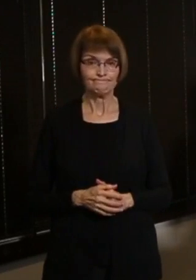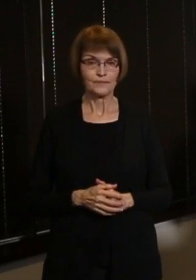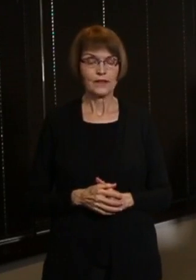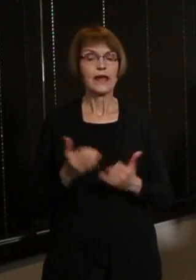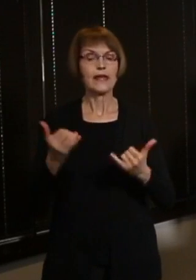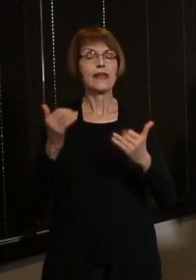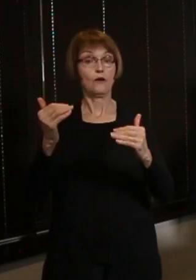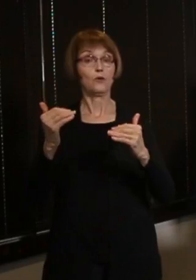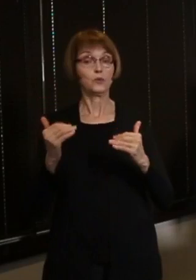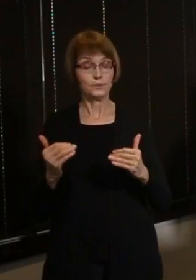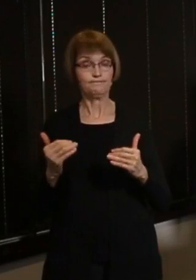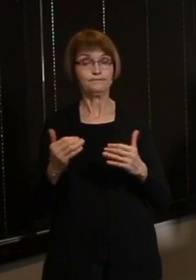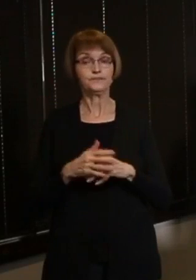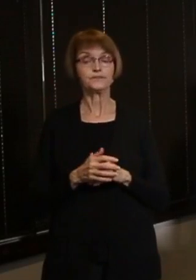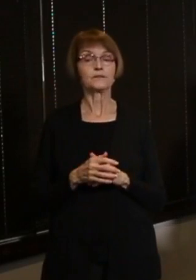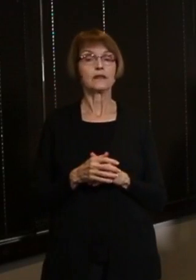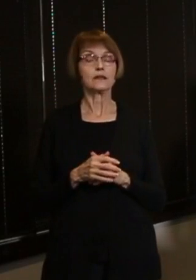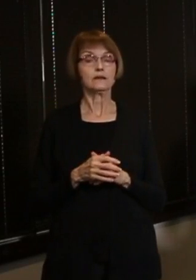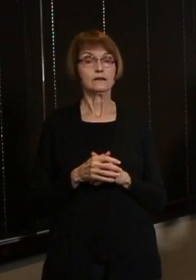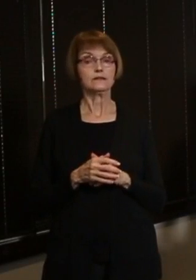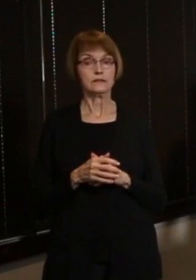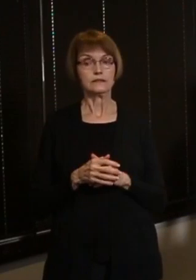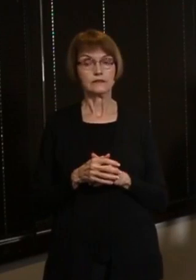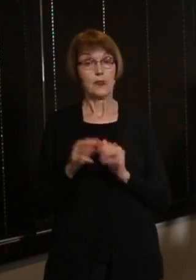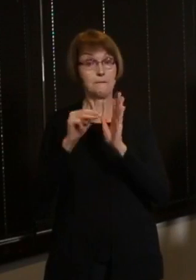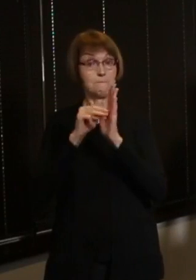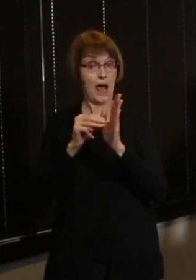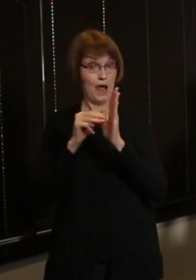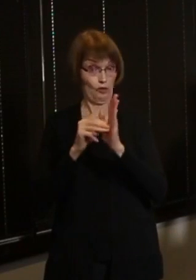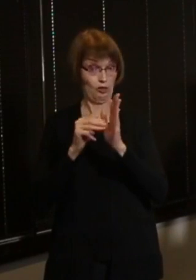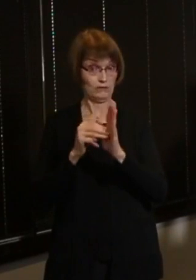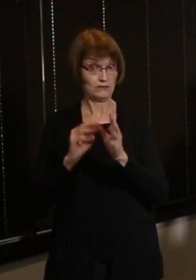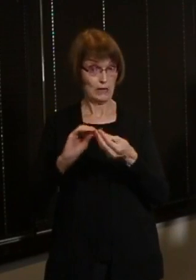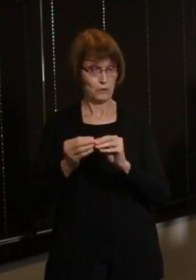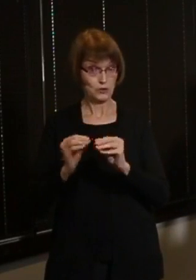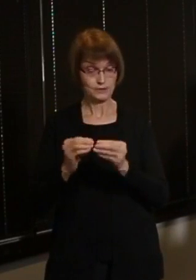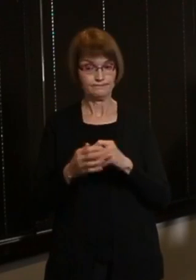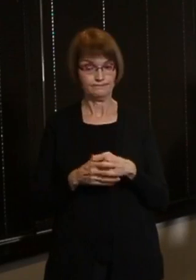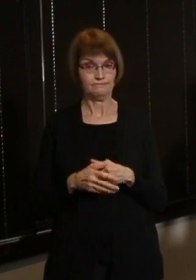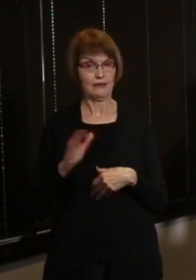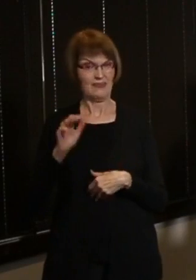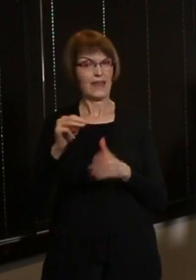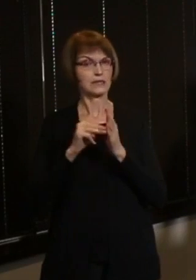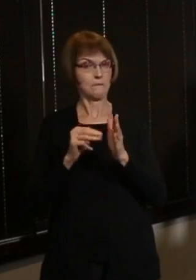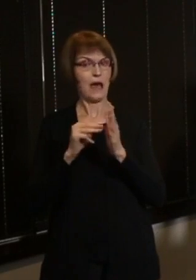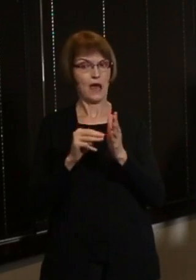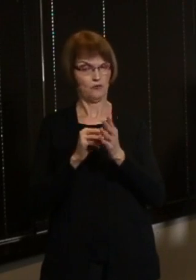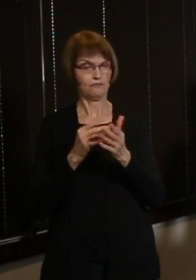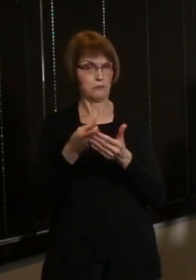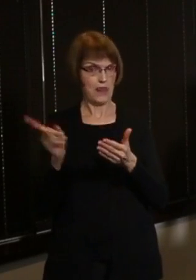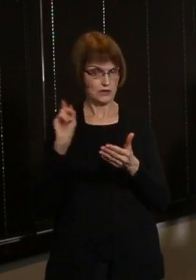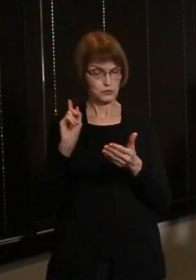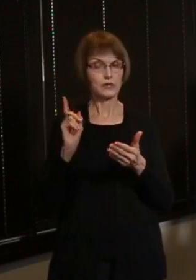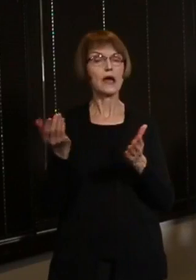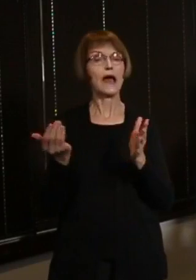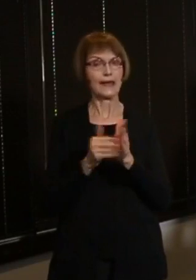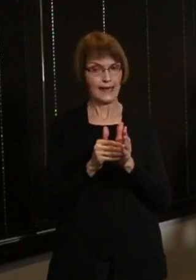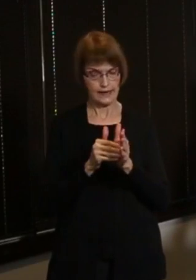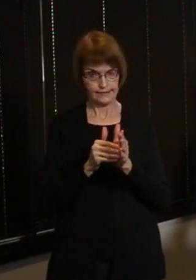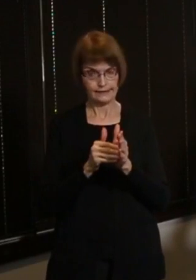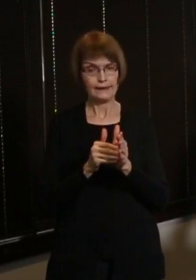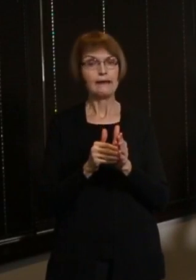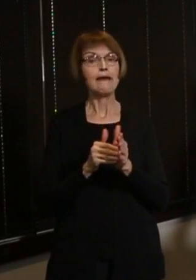Now moving on from our hospital data to our modeling data. So this is our model that we ran last week. Again, we run them on